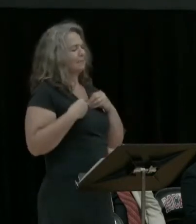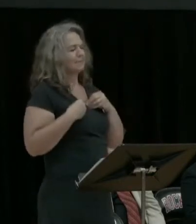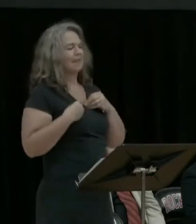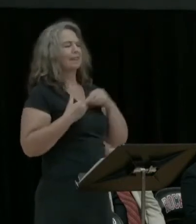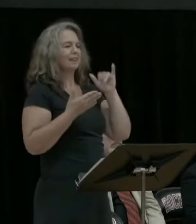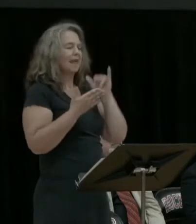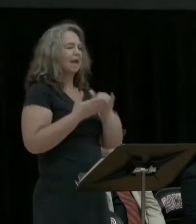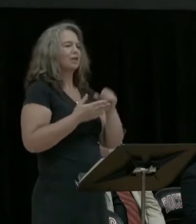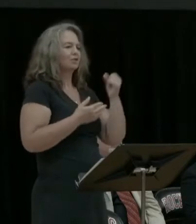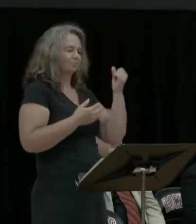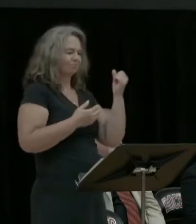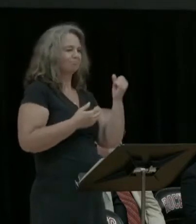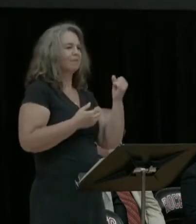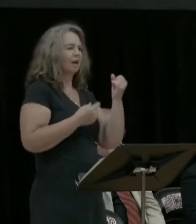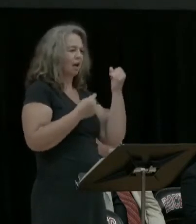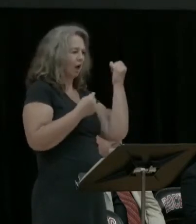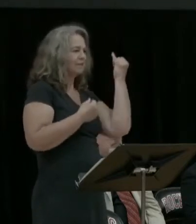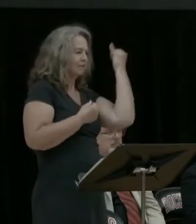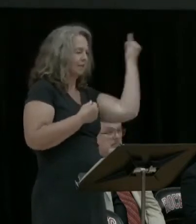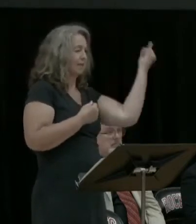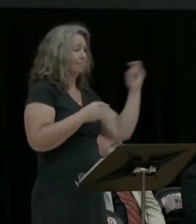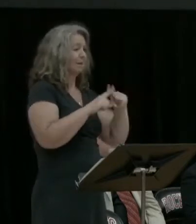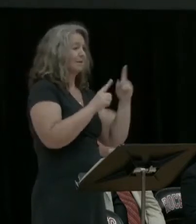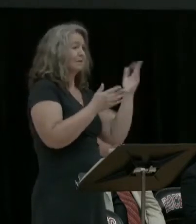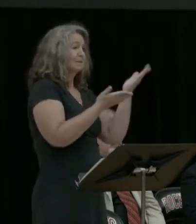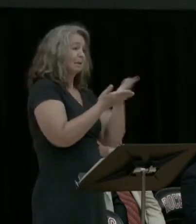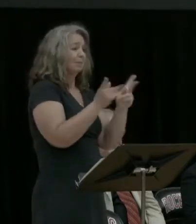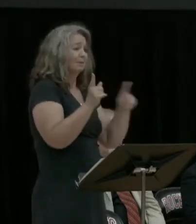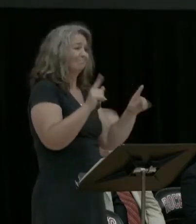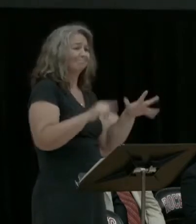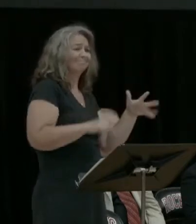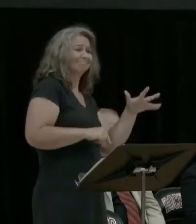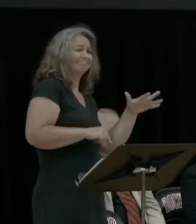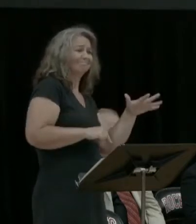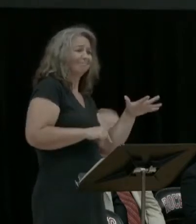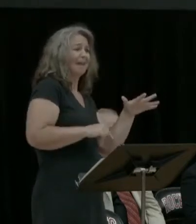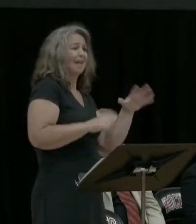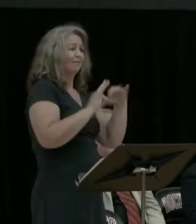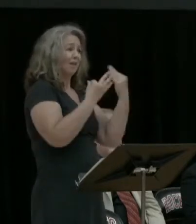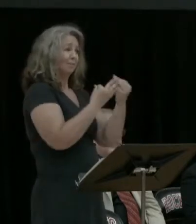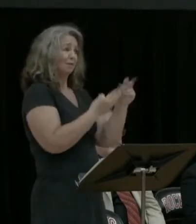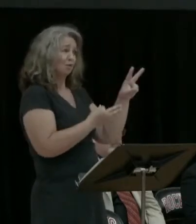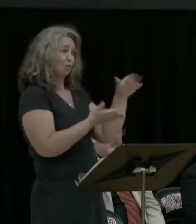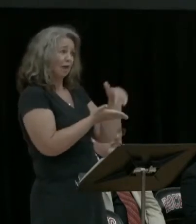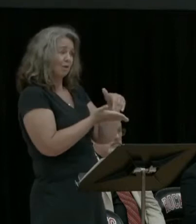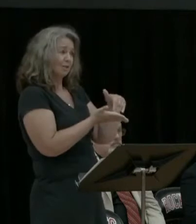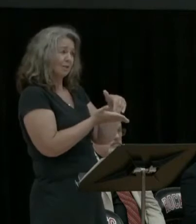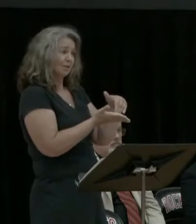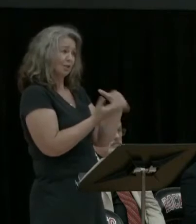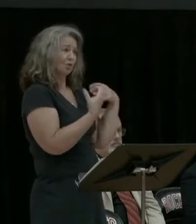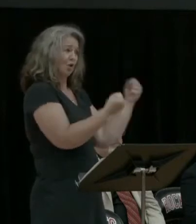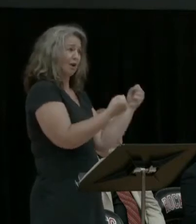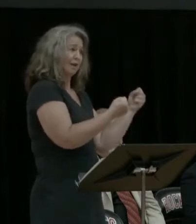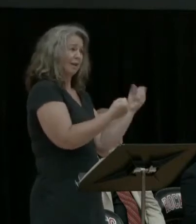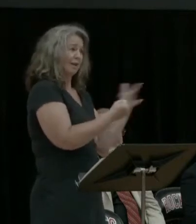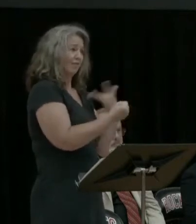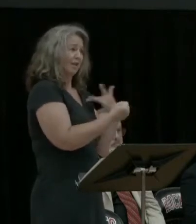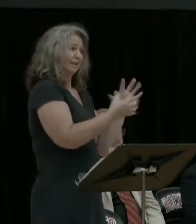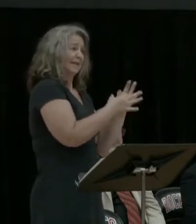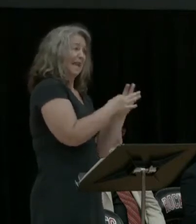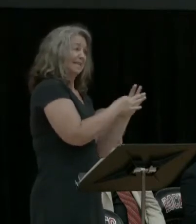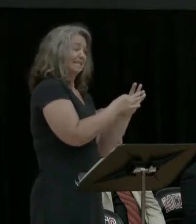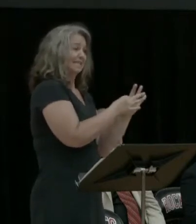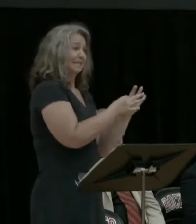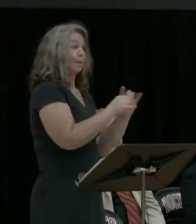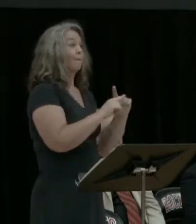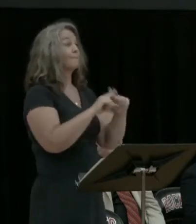notion, but others have been skeptical that a family of nearly 2,000 can be strong and still feel cohesive. But